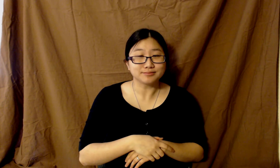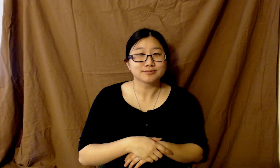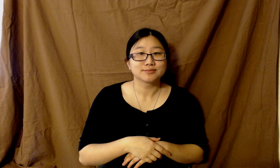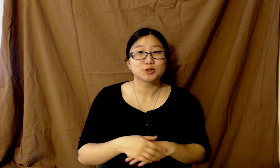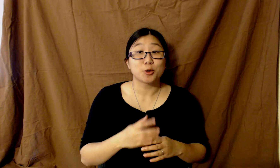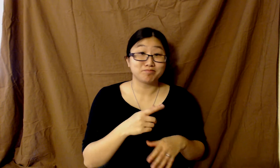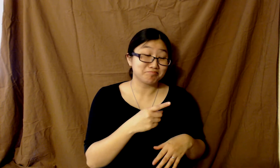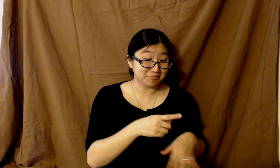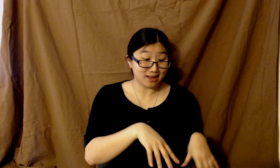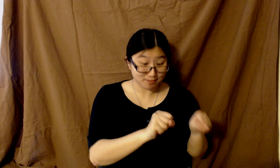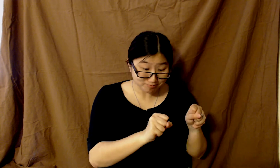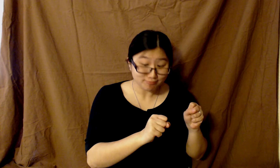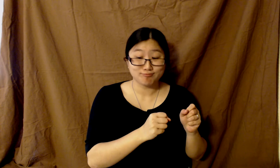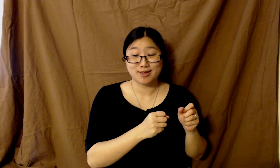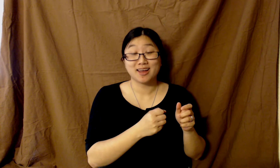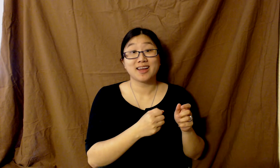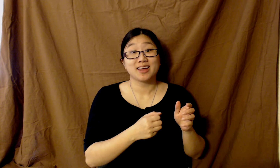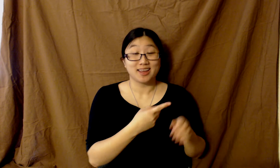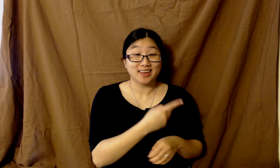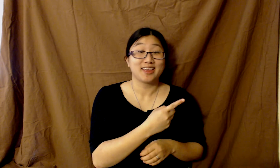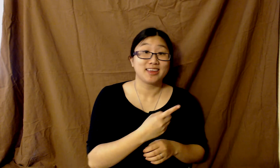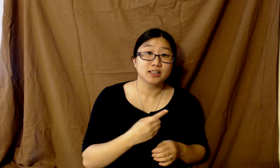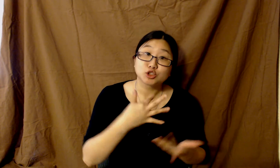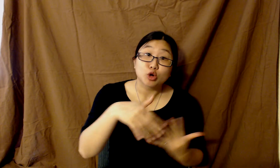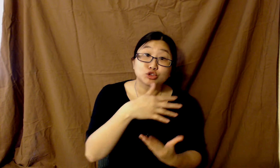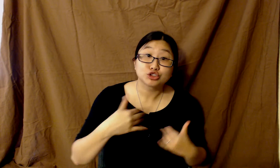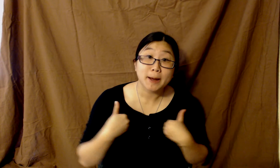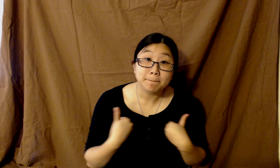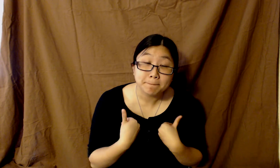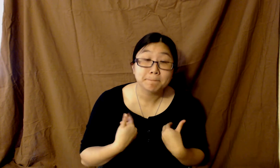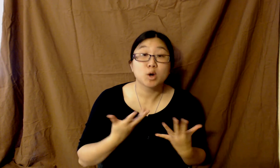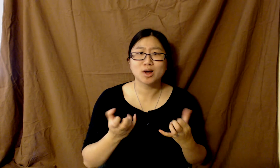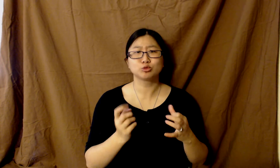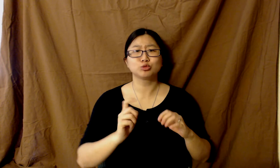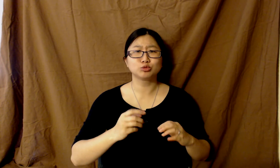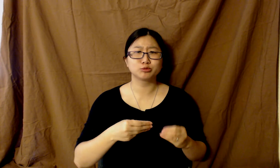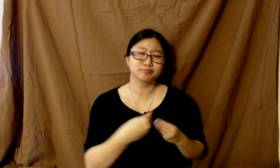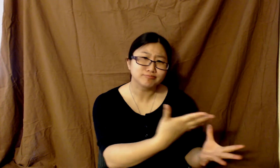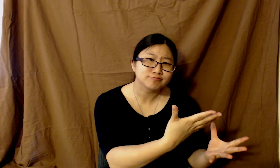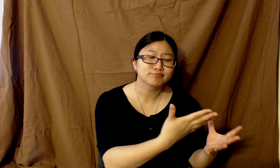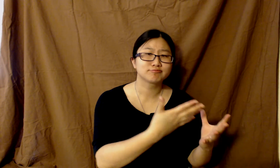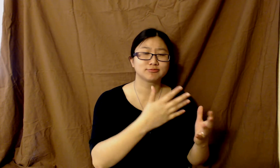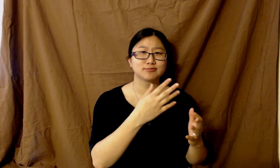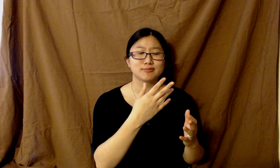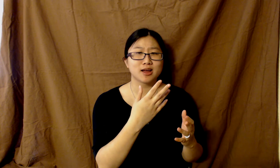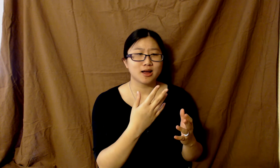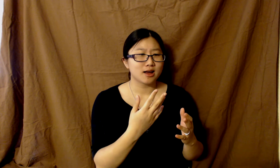He was extremely happy to be with this rabbit. They groomed each other. They became close friends. And then the rabbit had bunnies. And